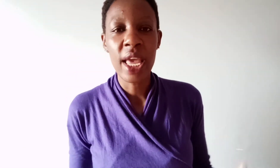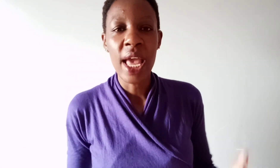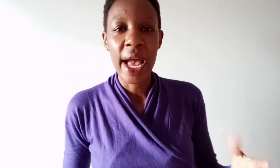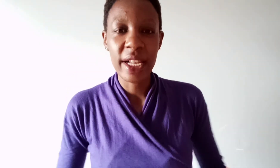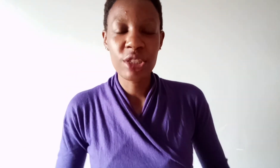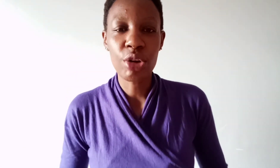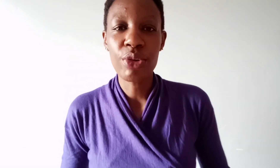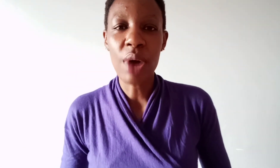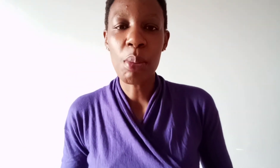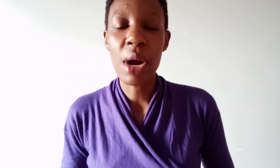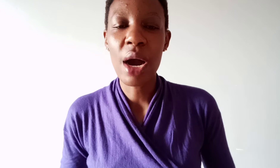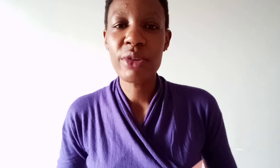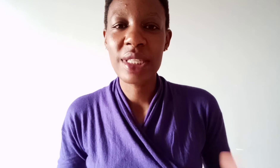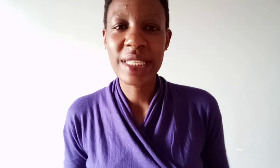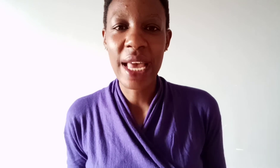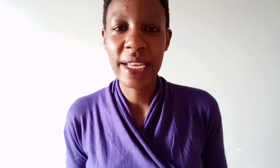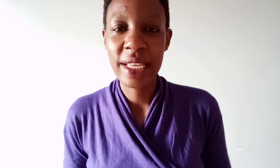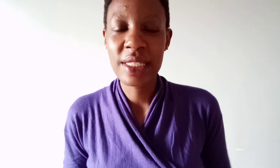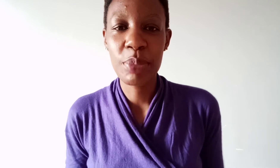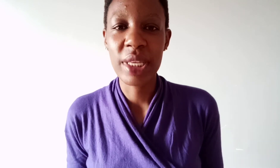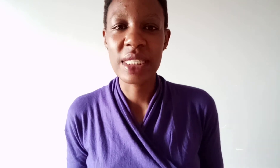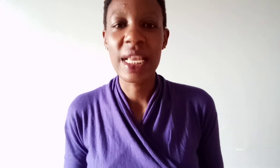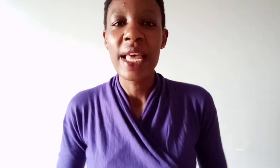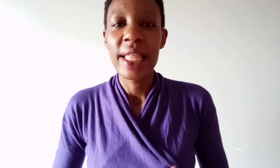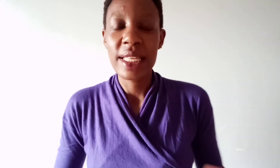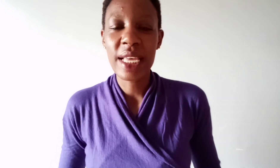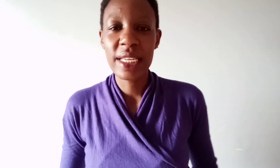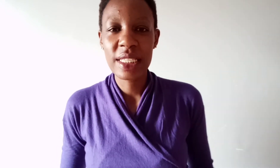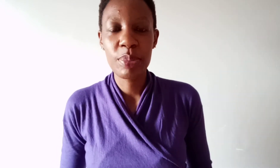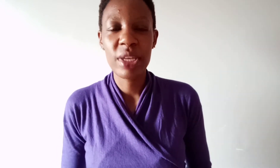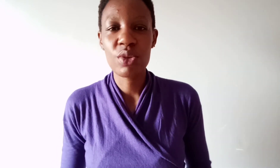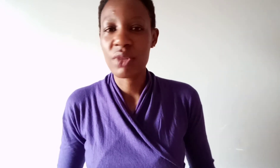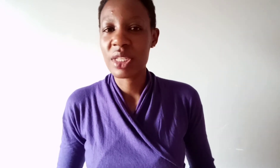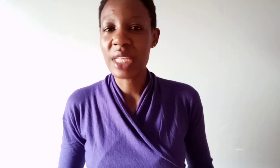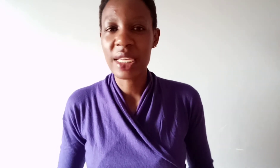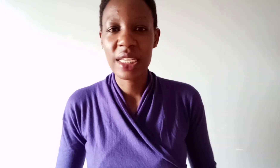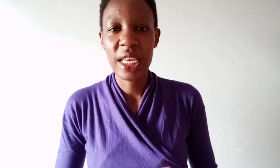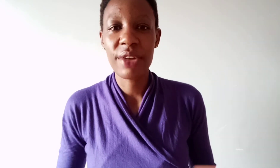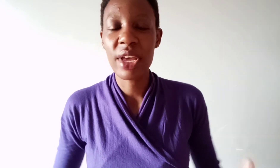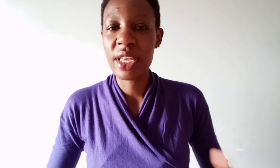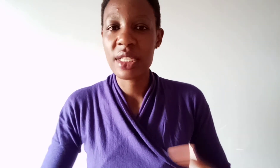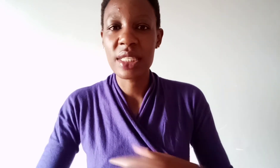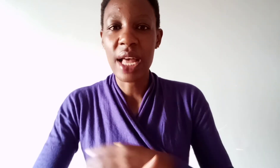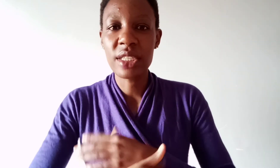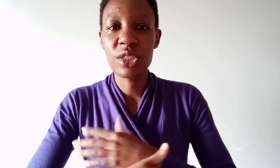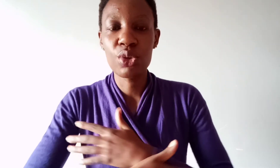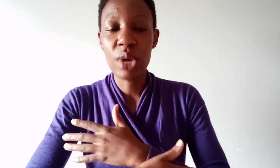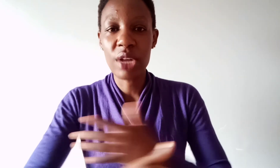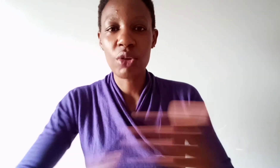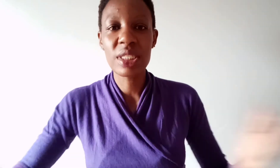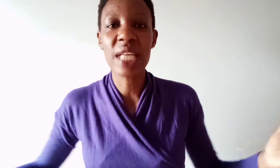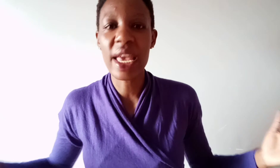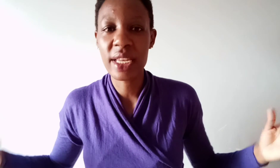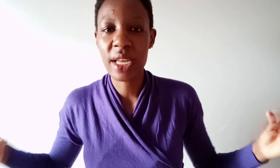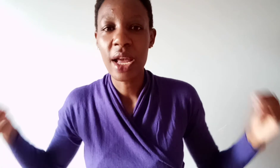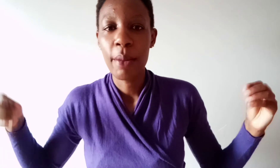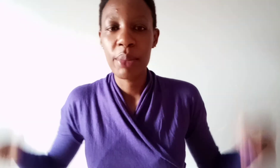I'll show you about the signing space. The signing space or the signing area is that you cannot sign